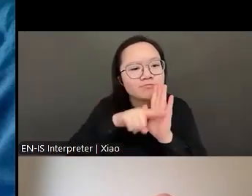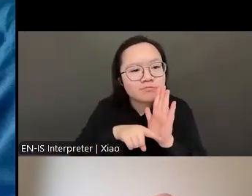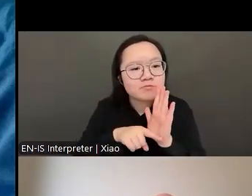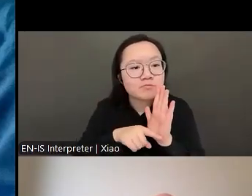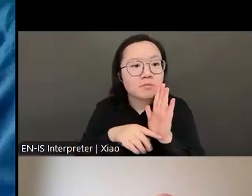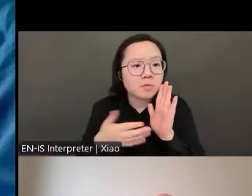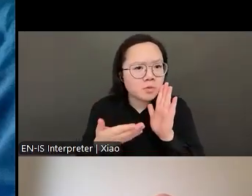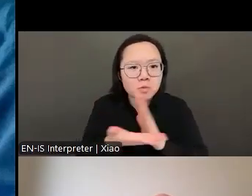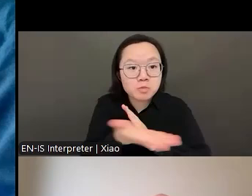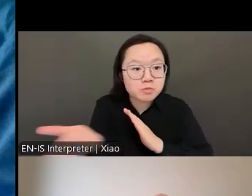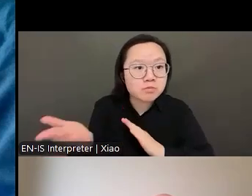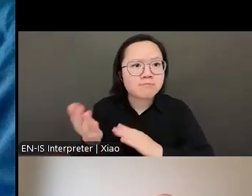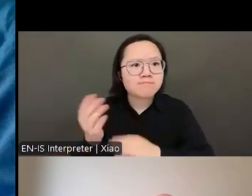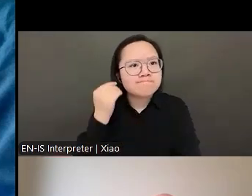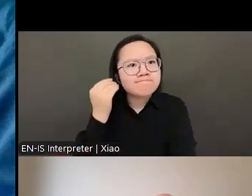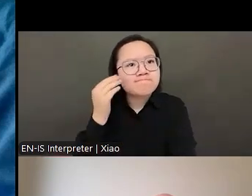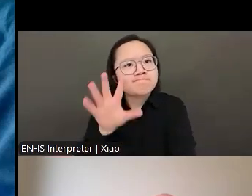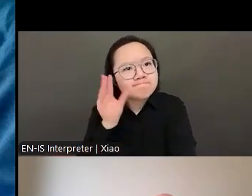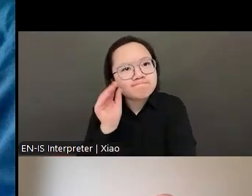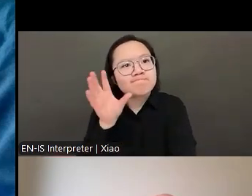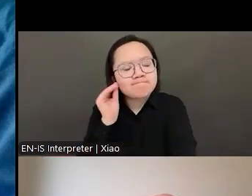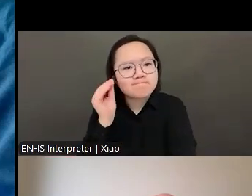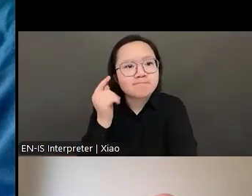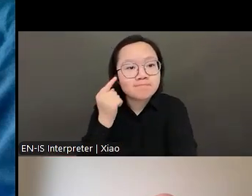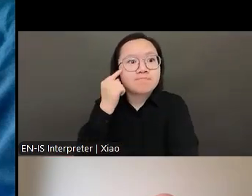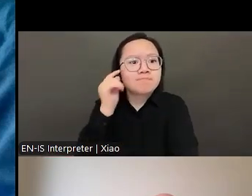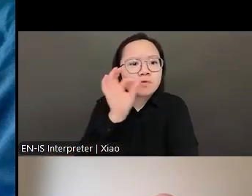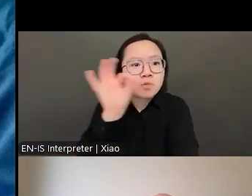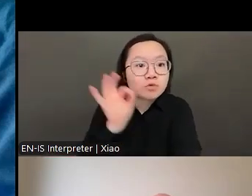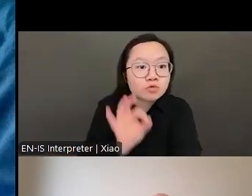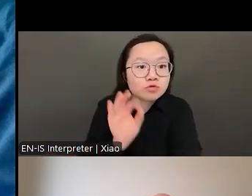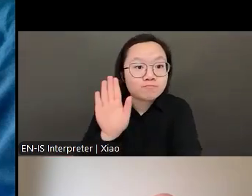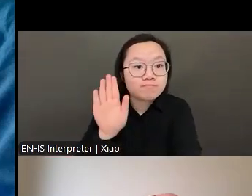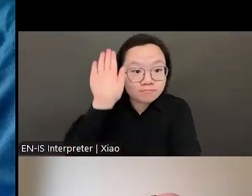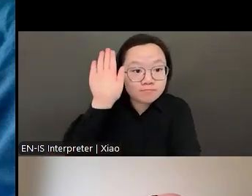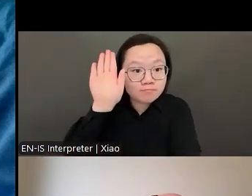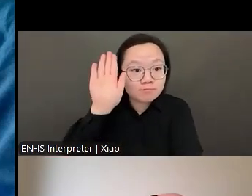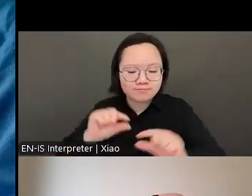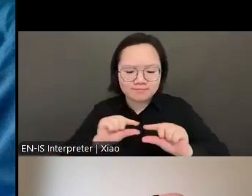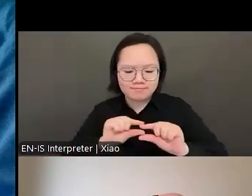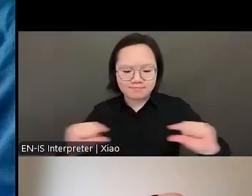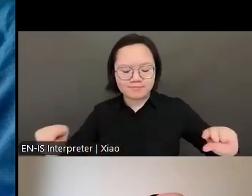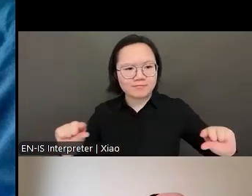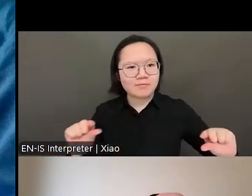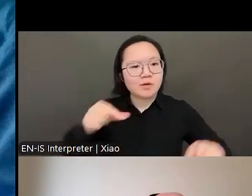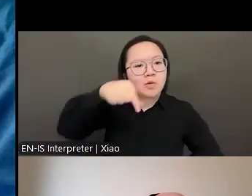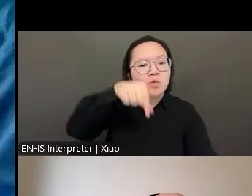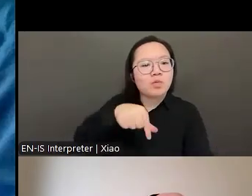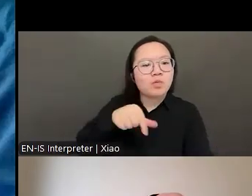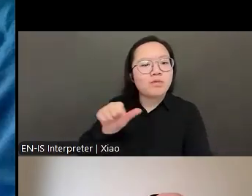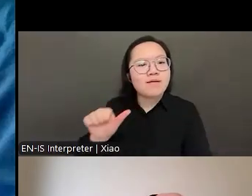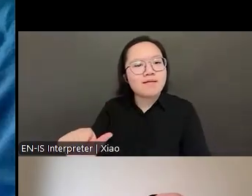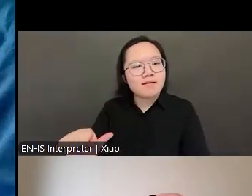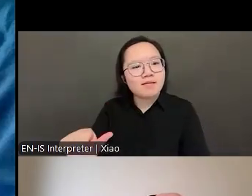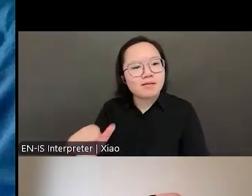the speakers, please type them in the Zoom Q&A box at the bottom of your screen. Please